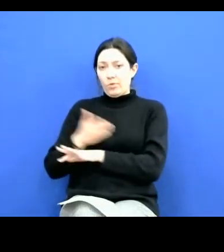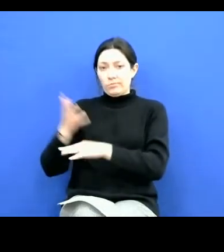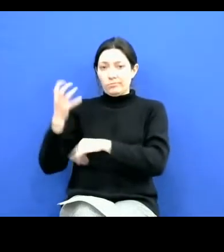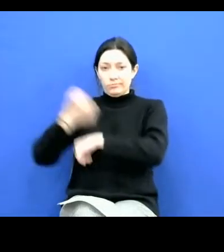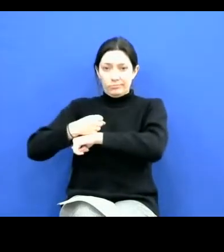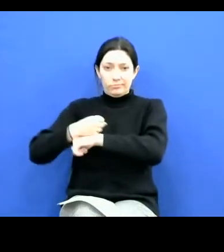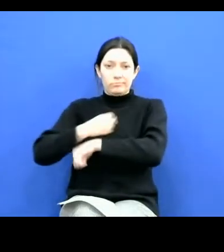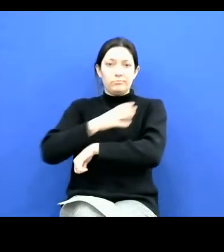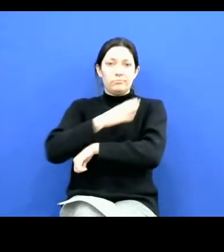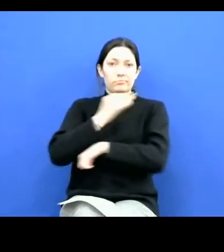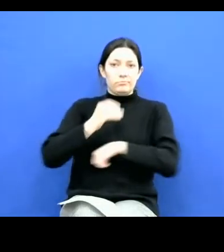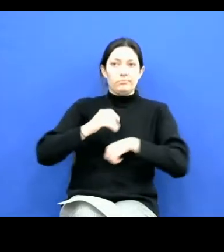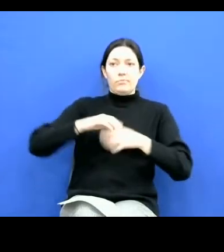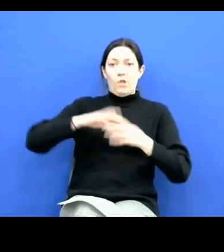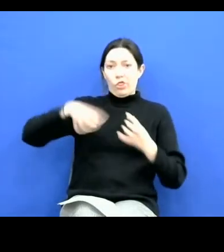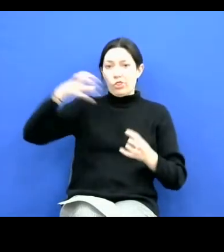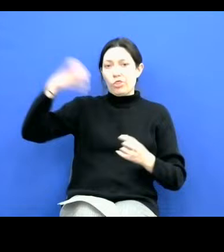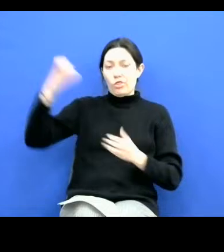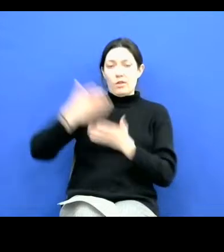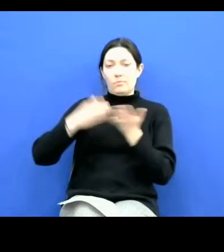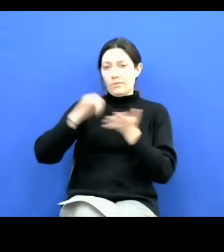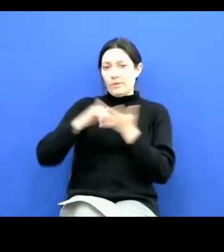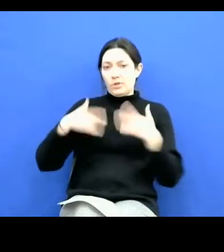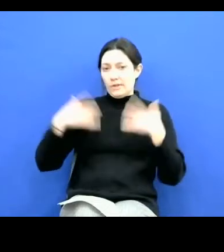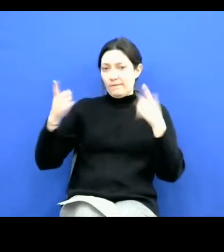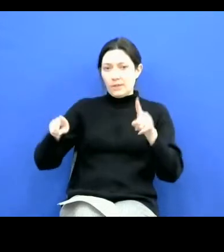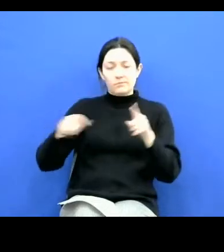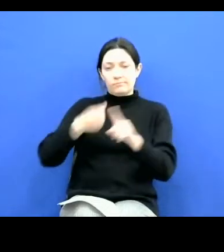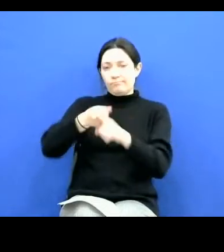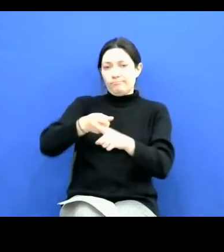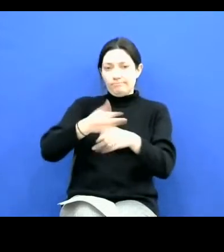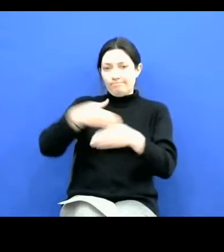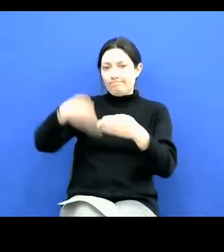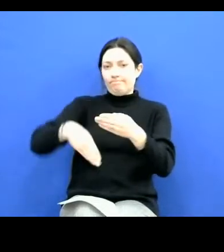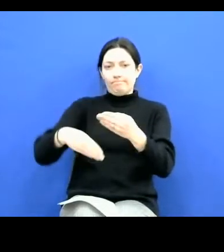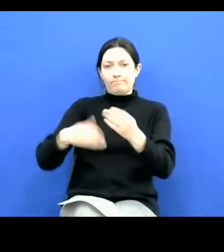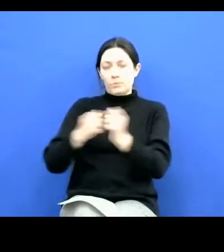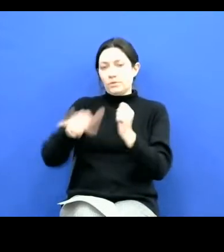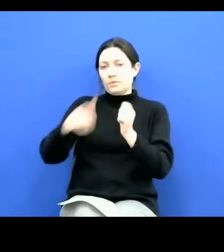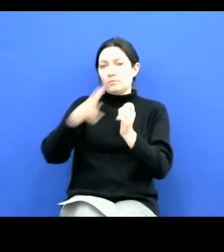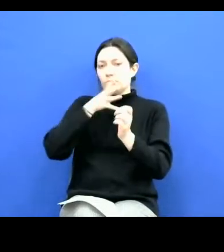these outside events. And sadly, it had a tragic result. So,